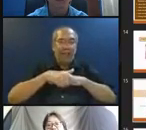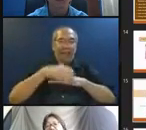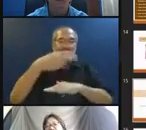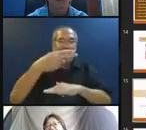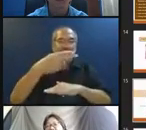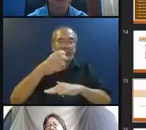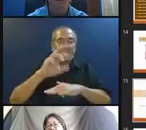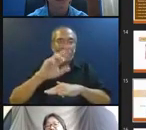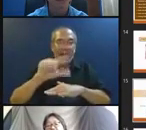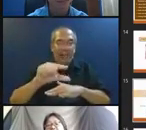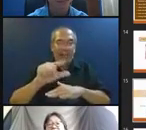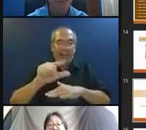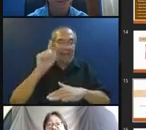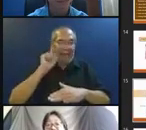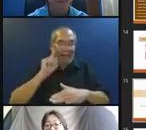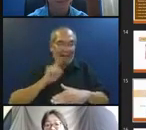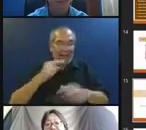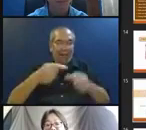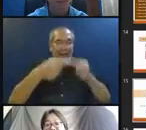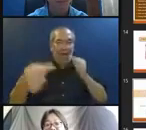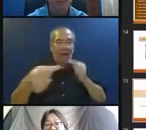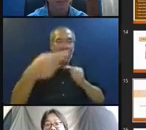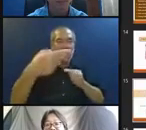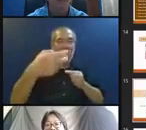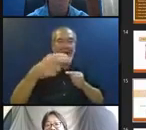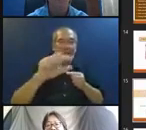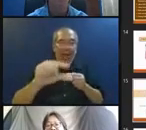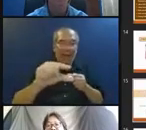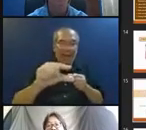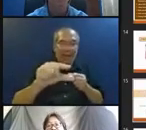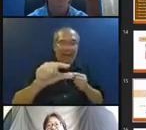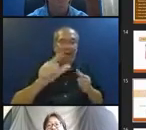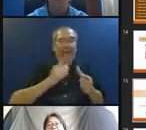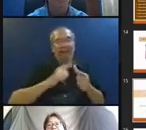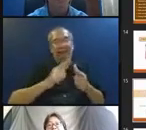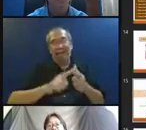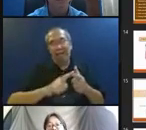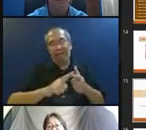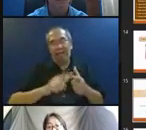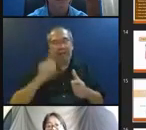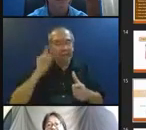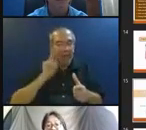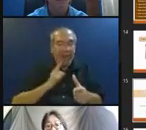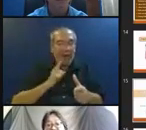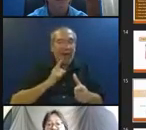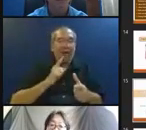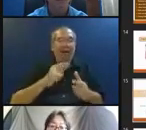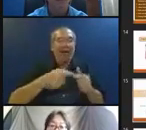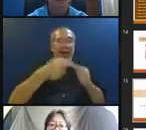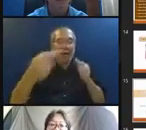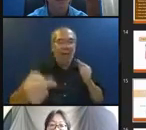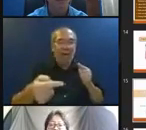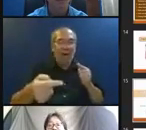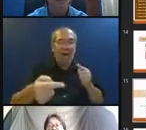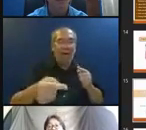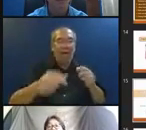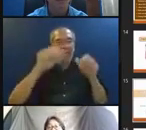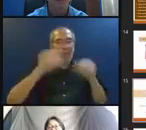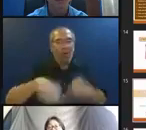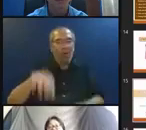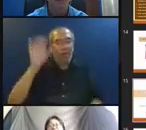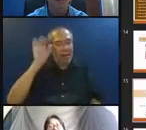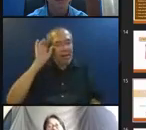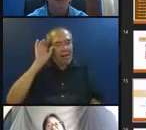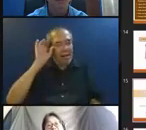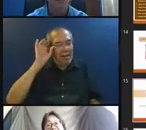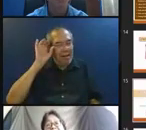For our context, we will call you hearing people. So opposite of hearing is deaf. So you say